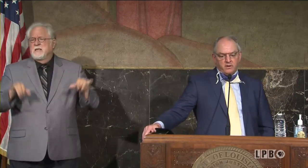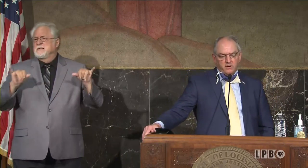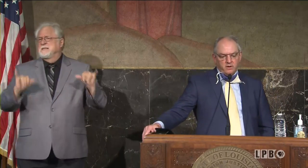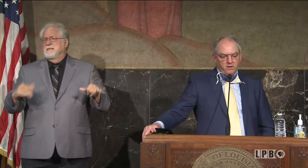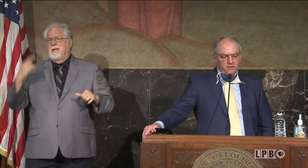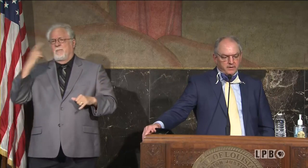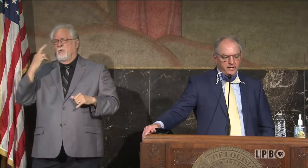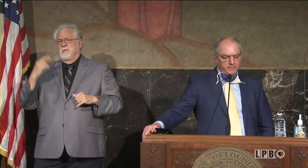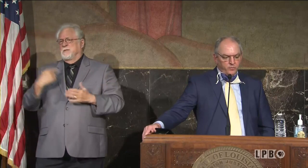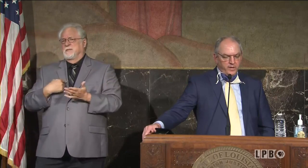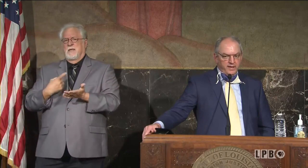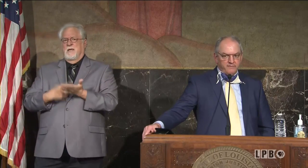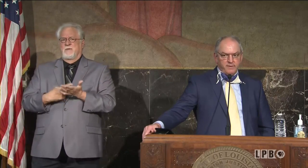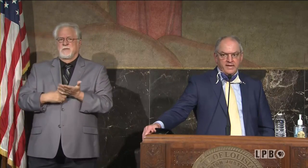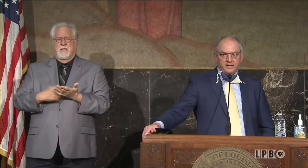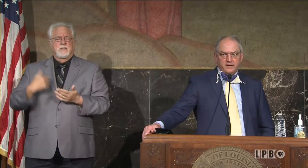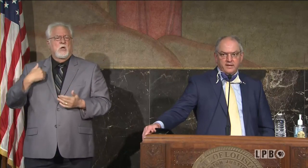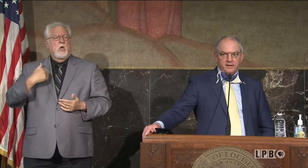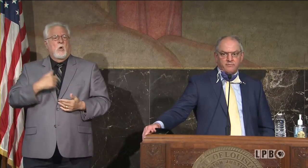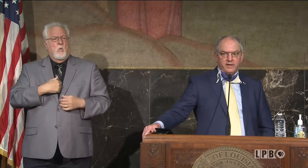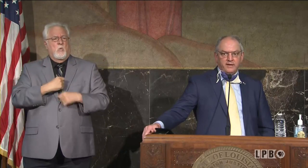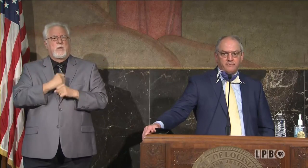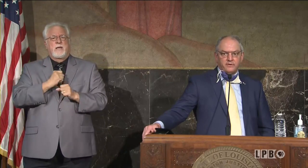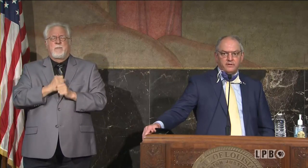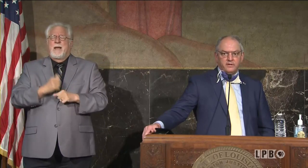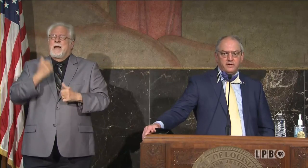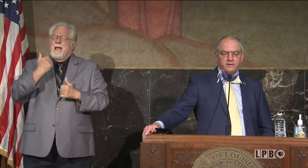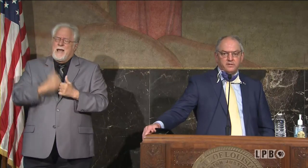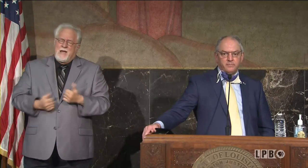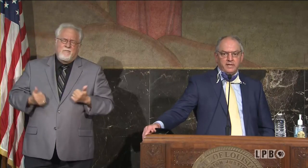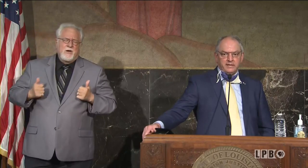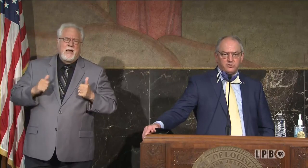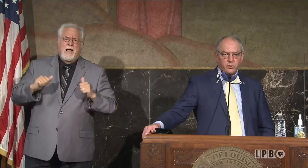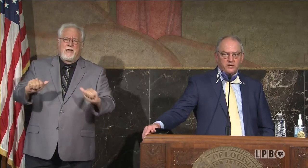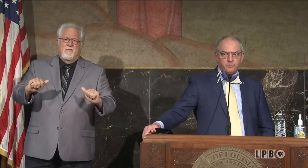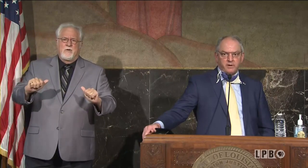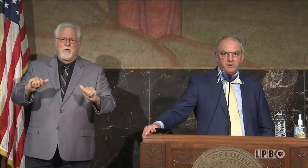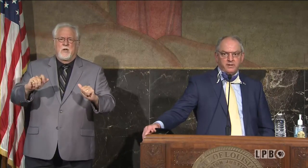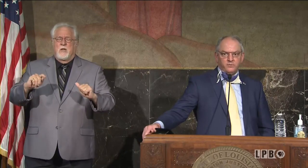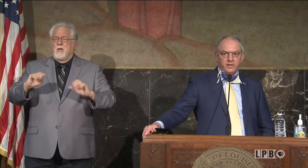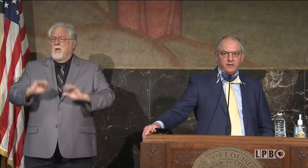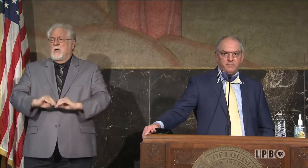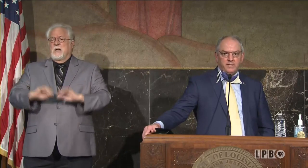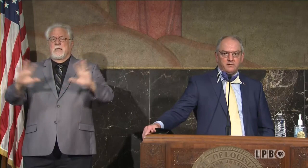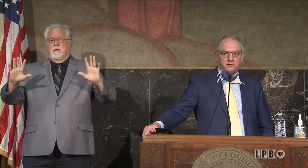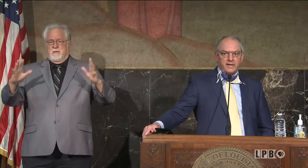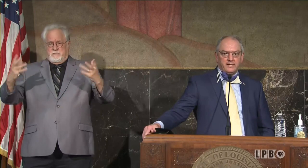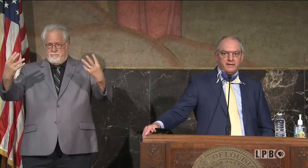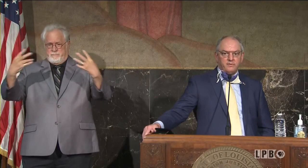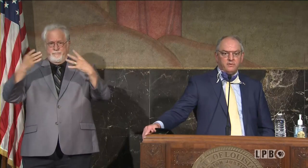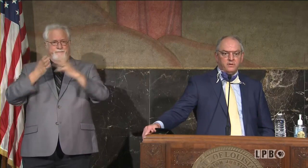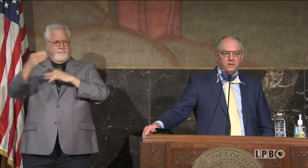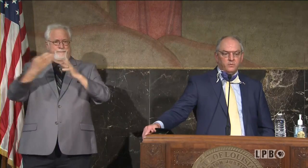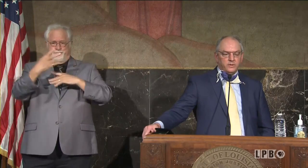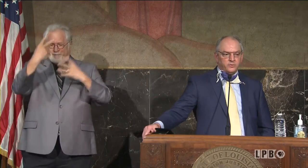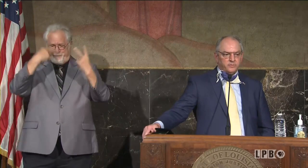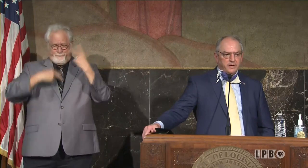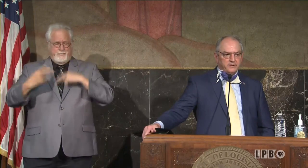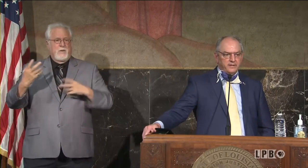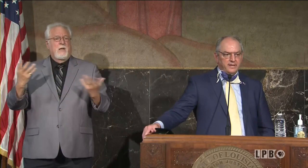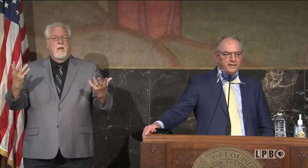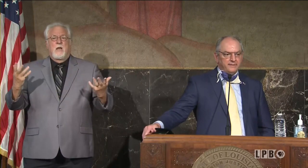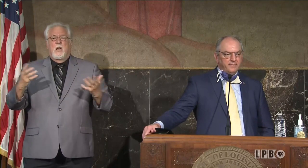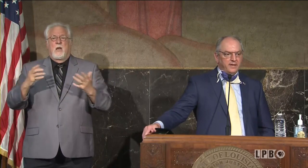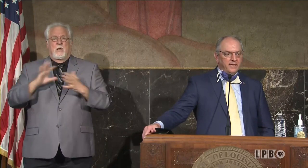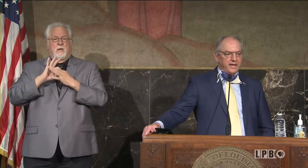about all along. We have made every effort to be as transparent as we can be at the state level with